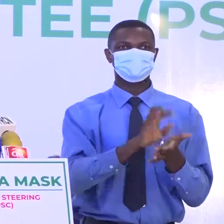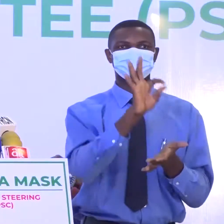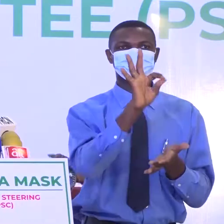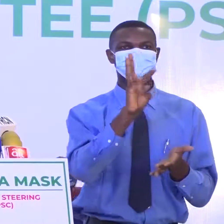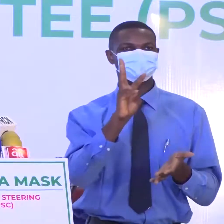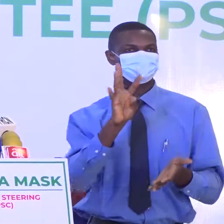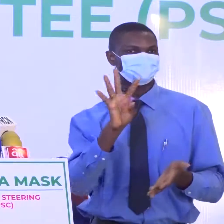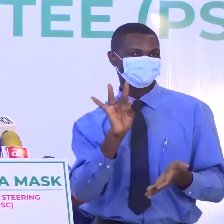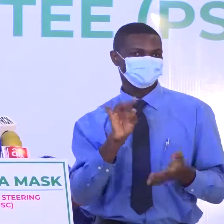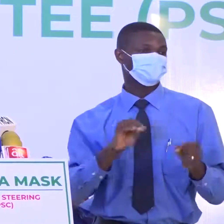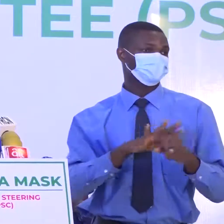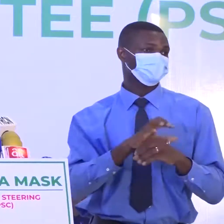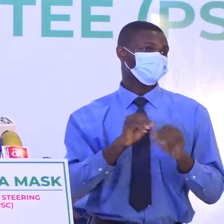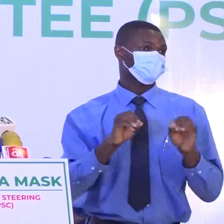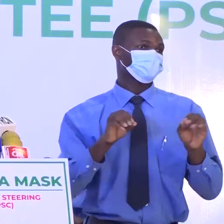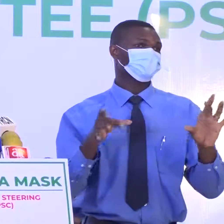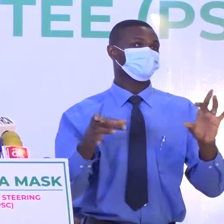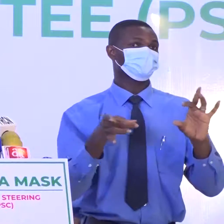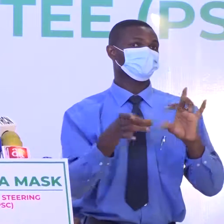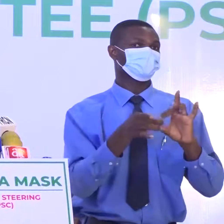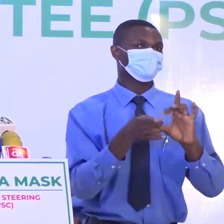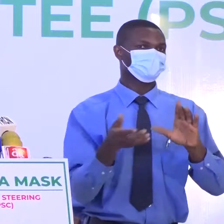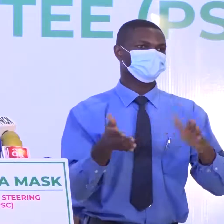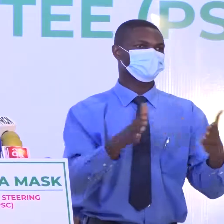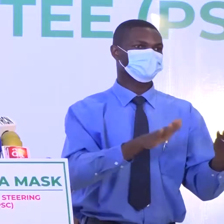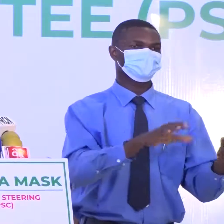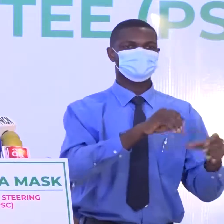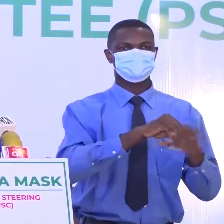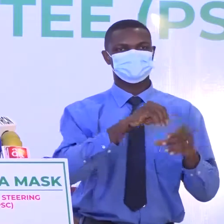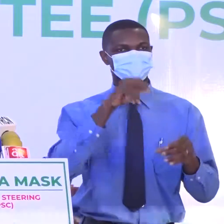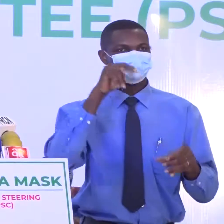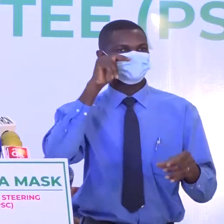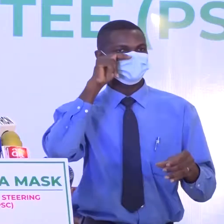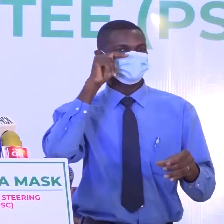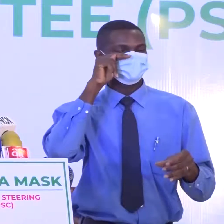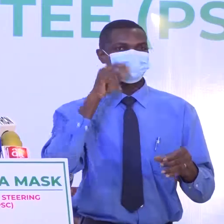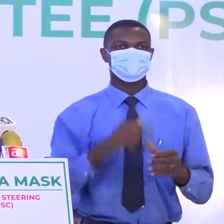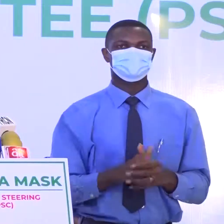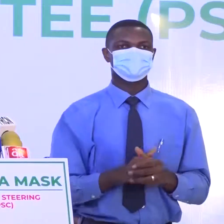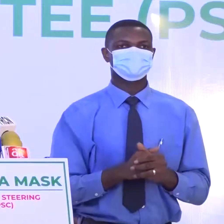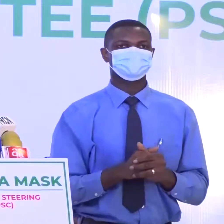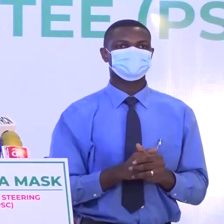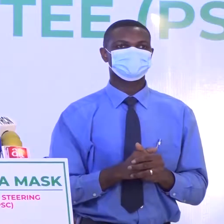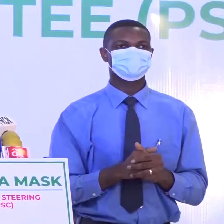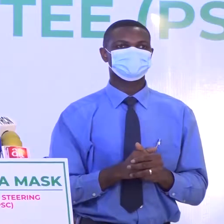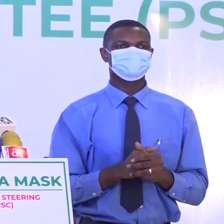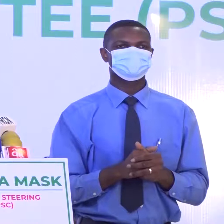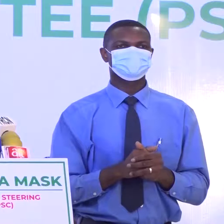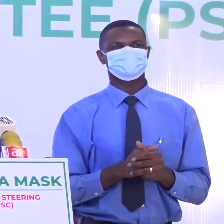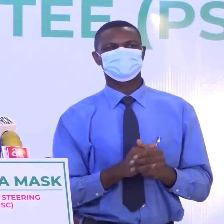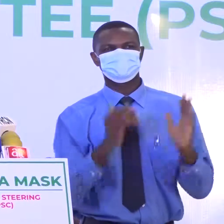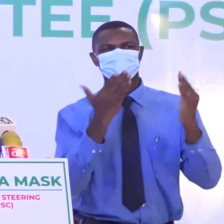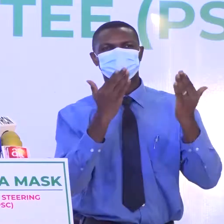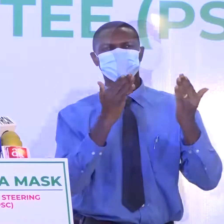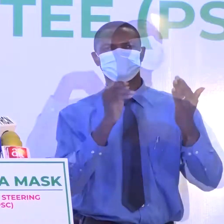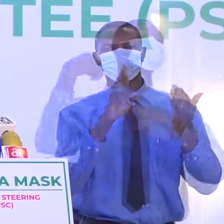2,968 COVID-related fatalities in our country. Case fatality is